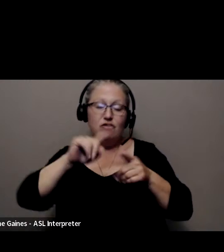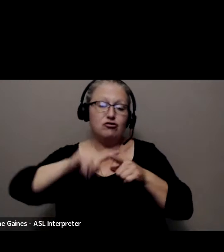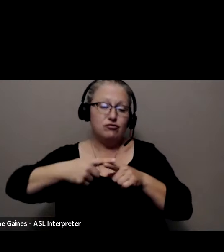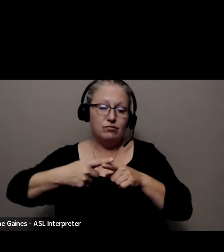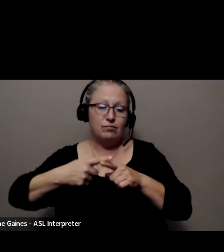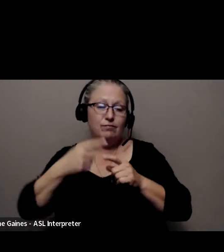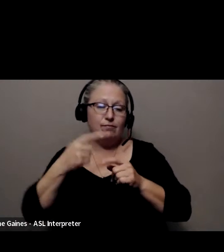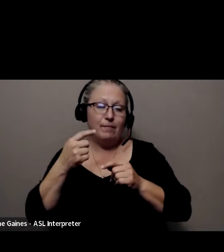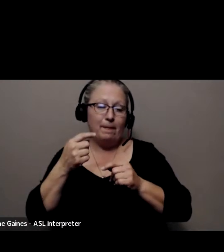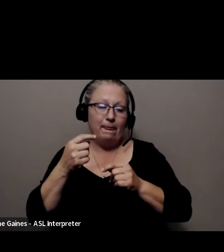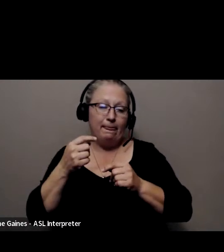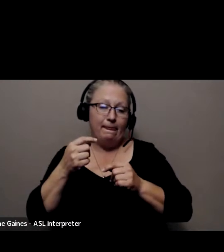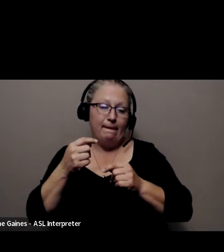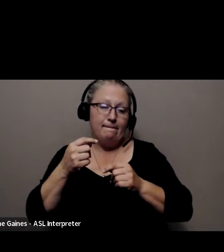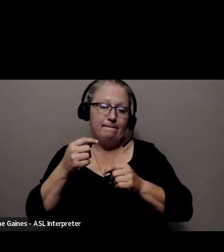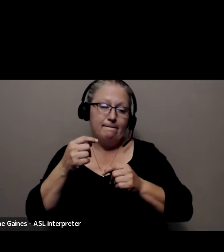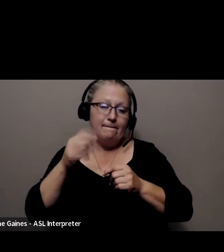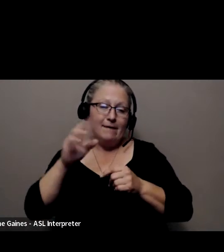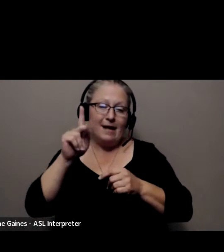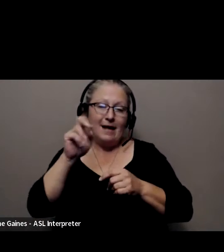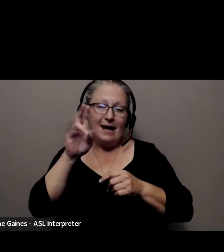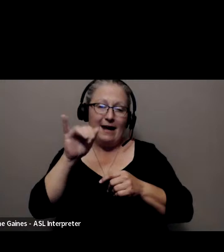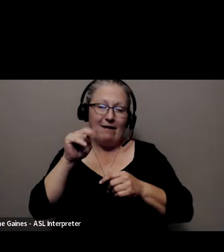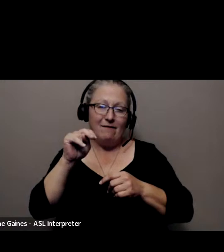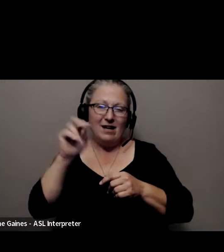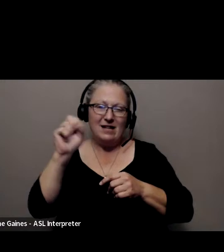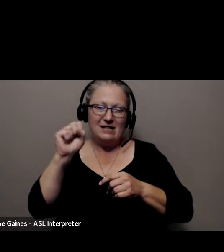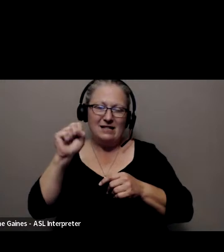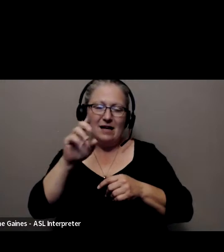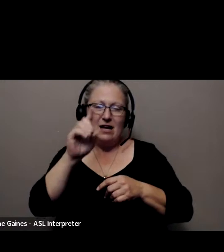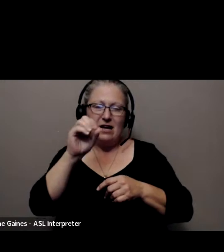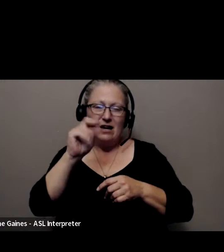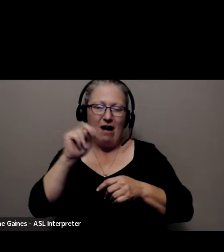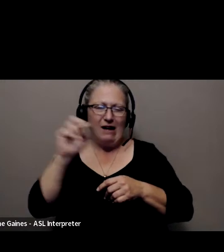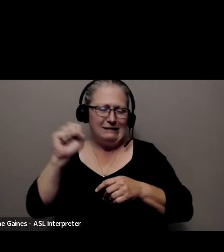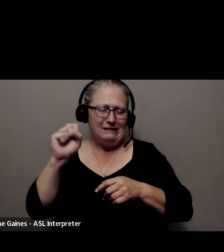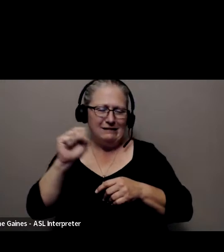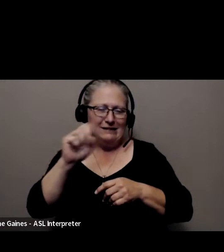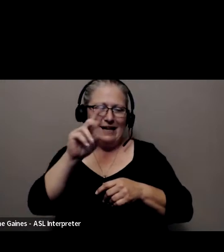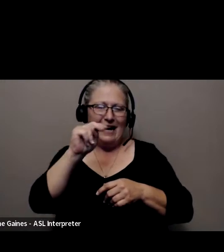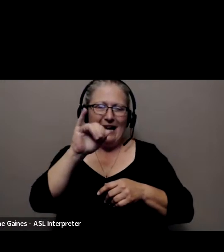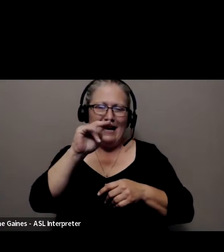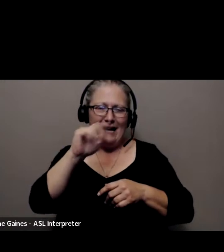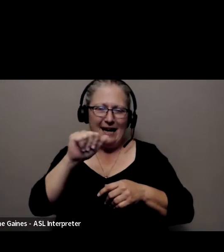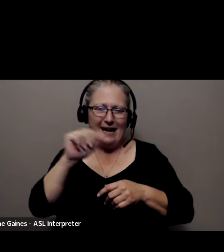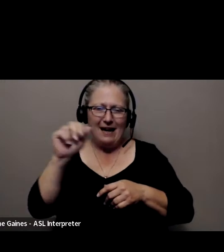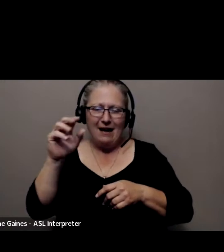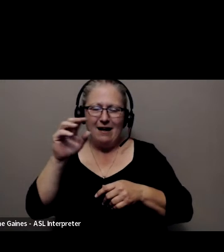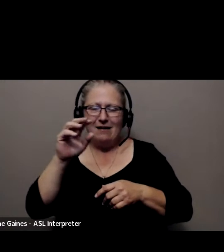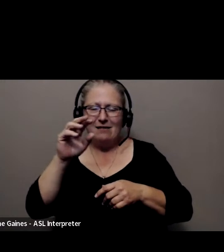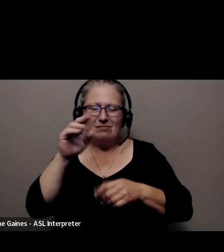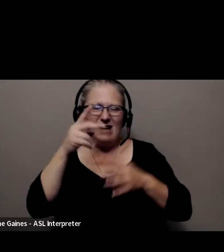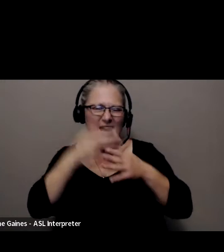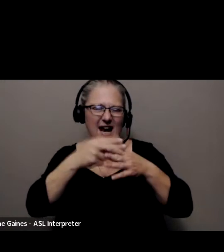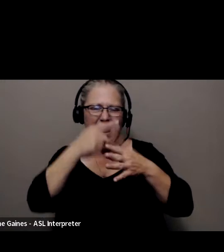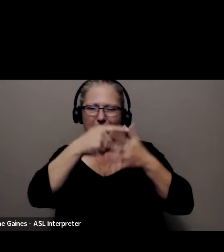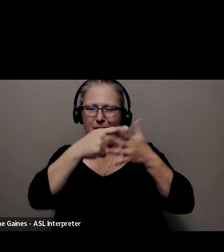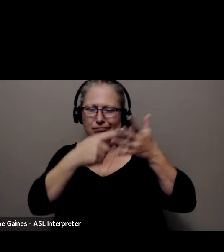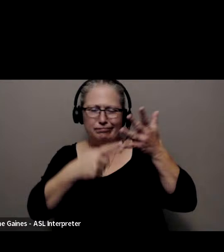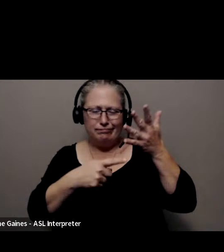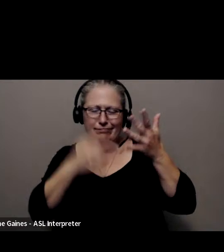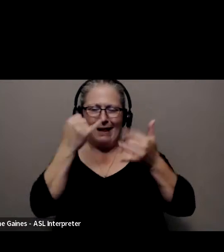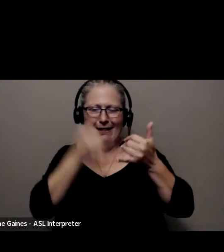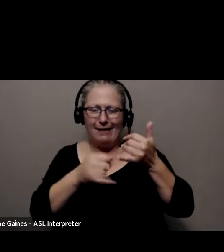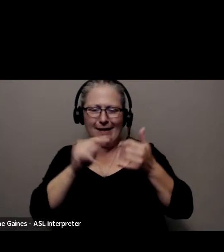start with Kevin Skelly, Don Scatena, Nina Fincy, Larry Teixeira, God bless his soul, and Tim